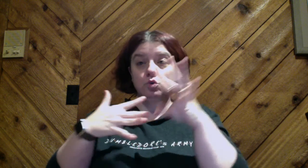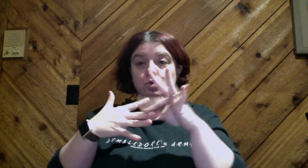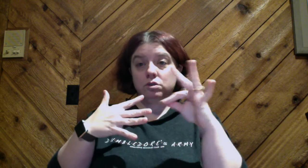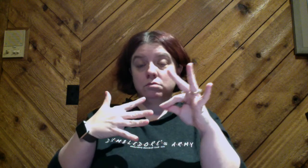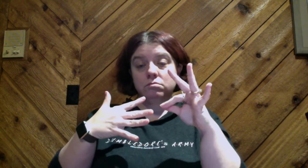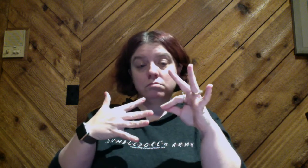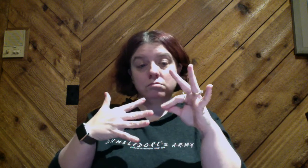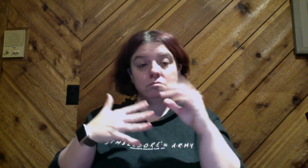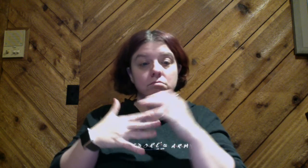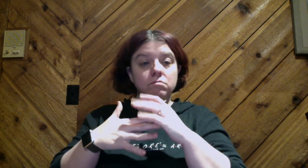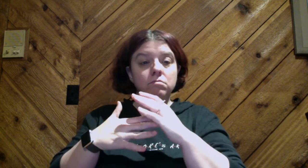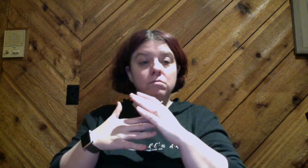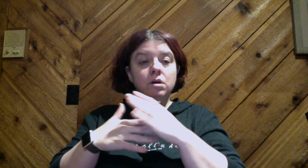Choose.